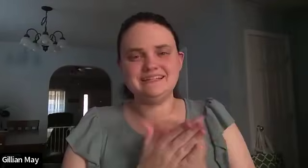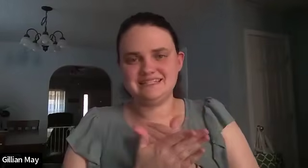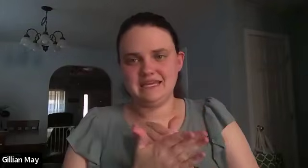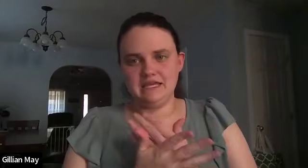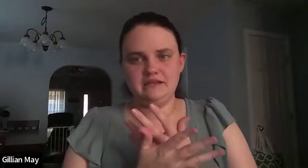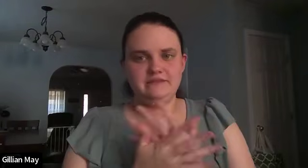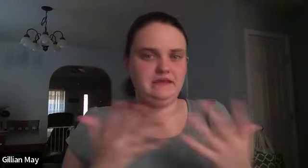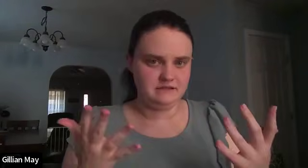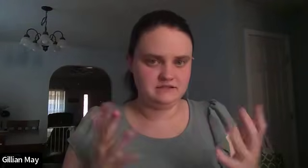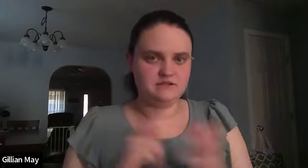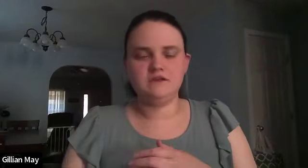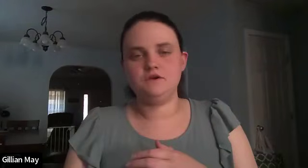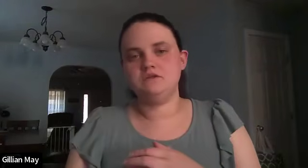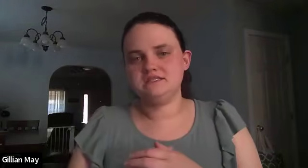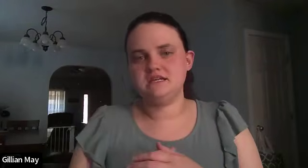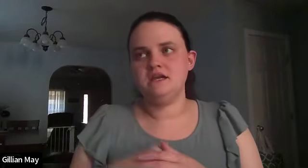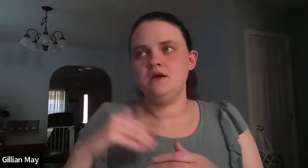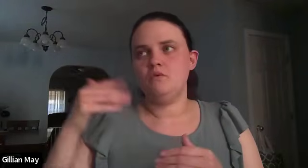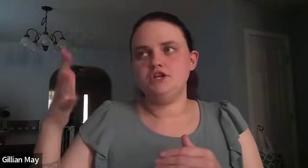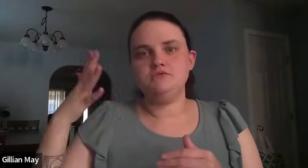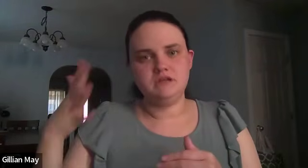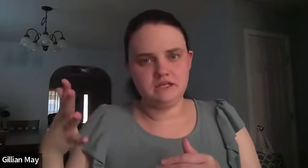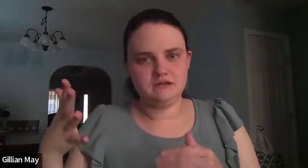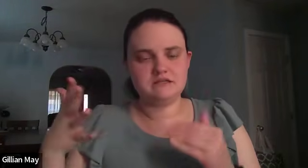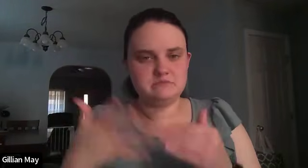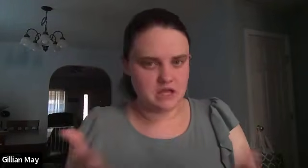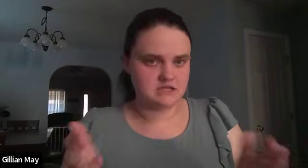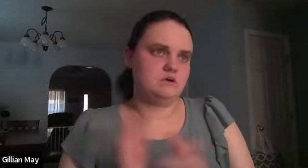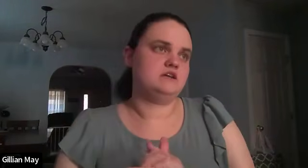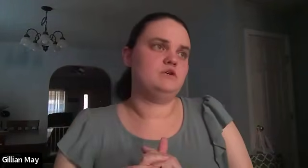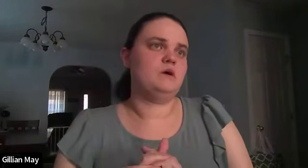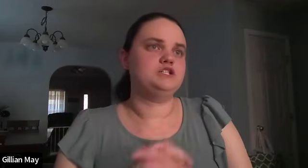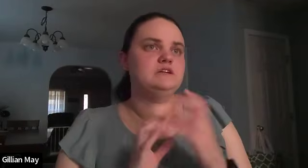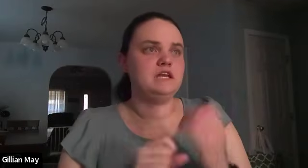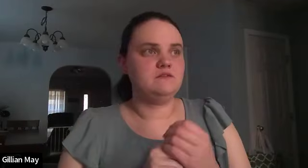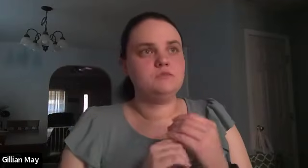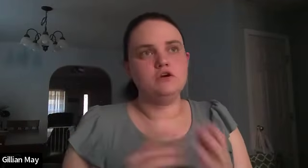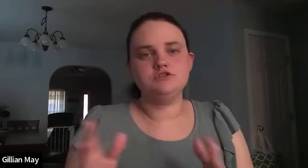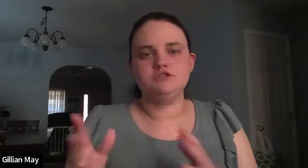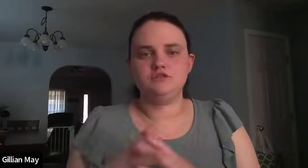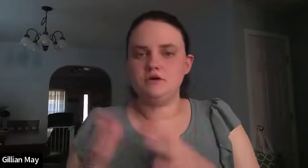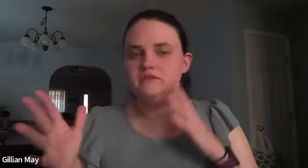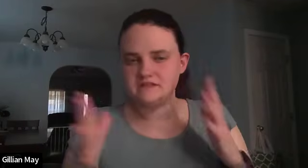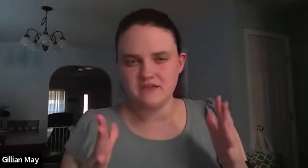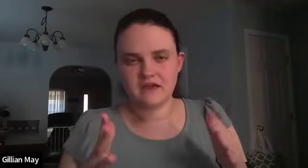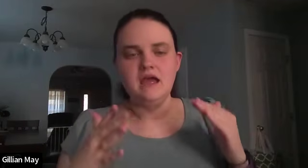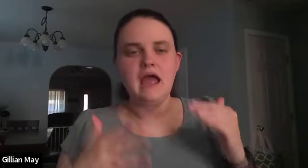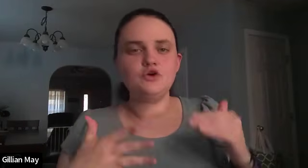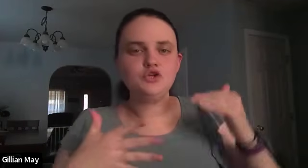list things. So like if you're listing what you need supplies wise or what you're getting from the grocery store or things like that, how you